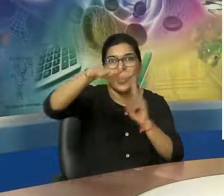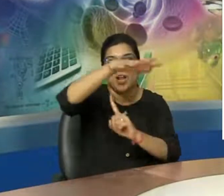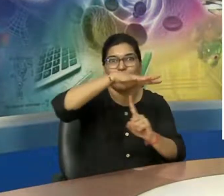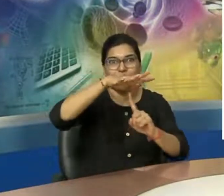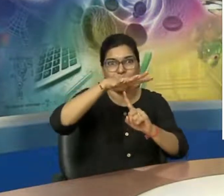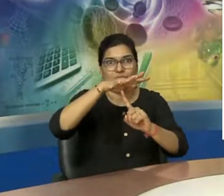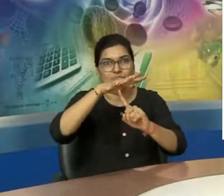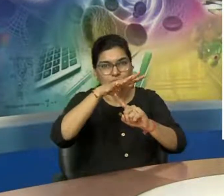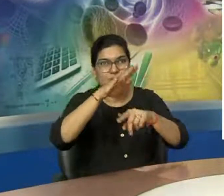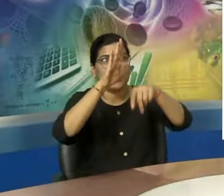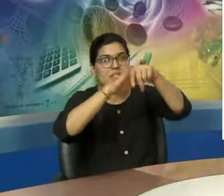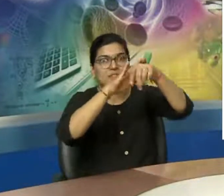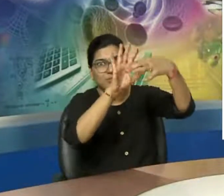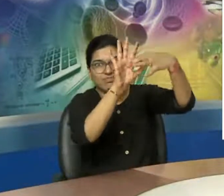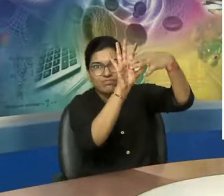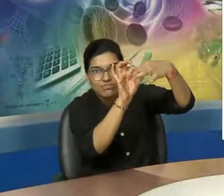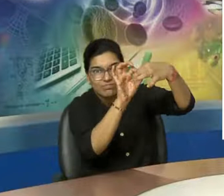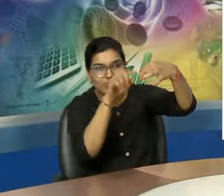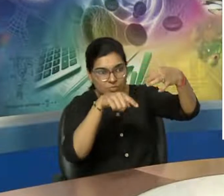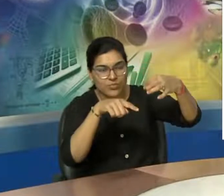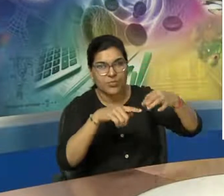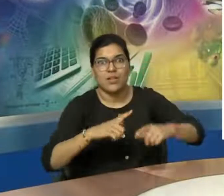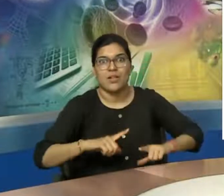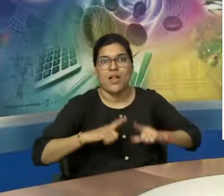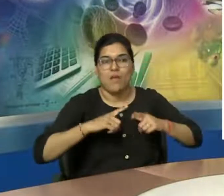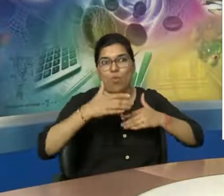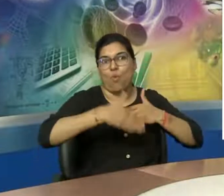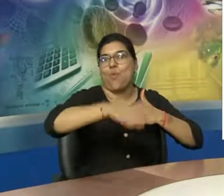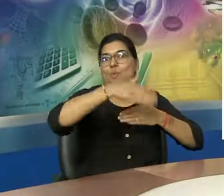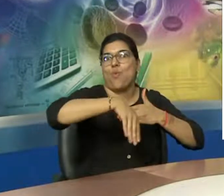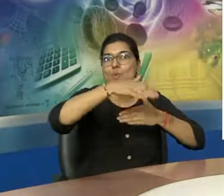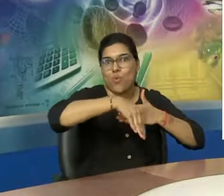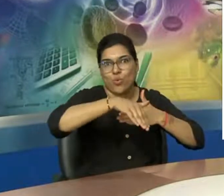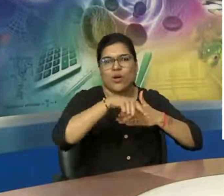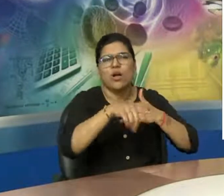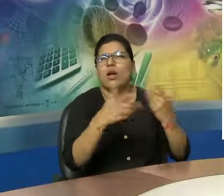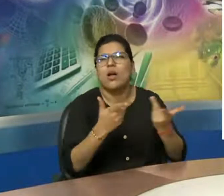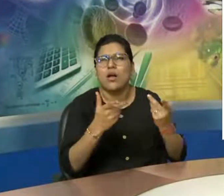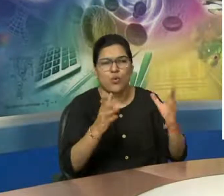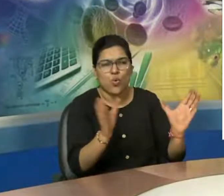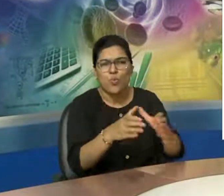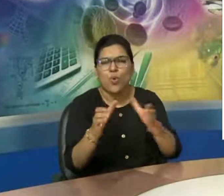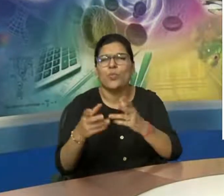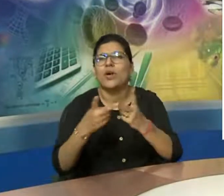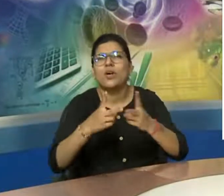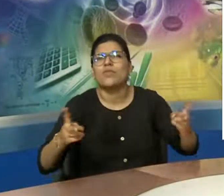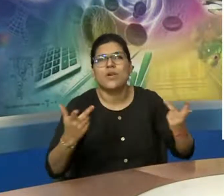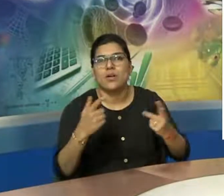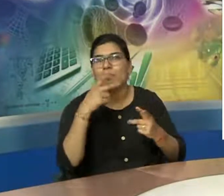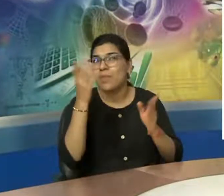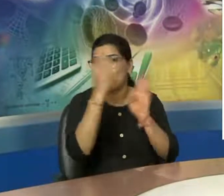Habitat is the physical environment in which an organism